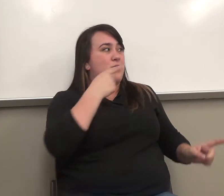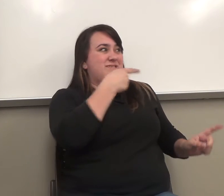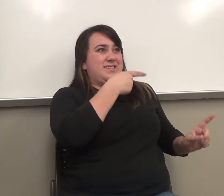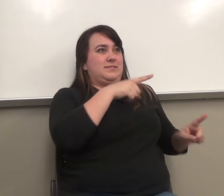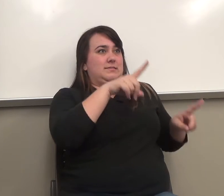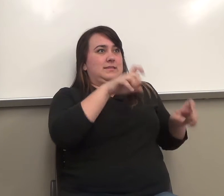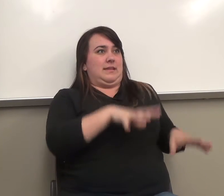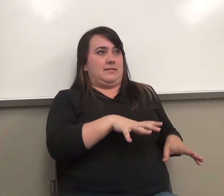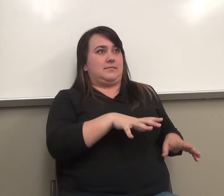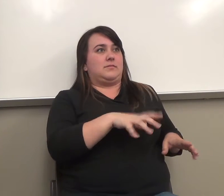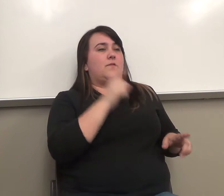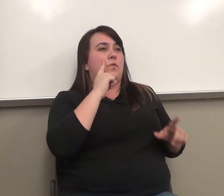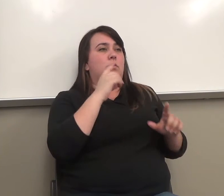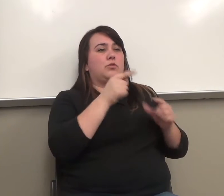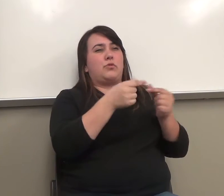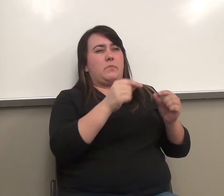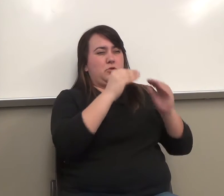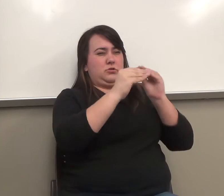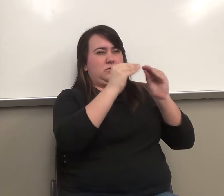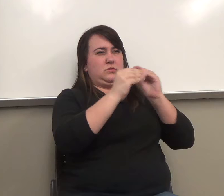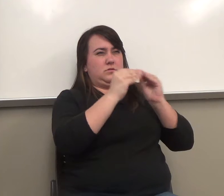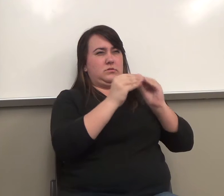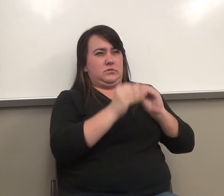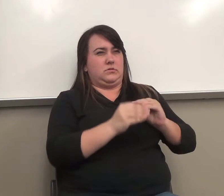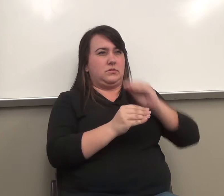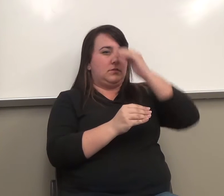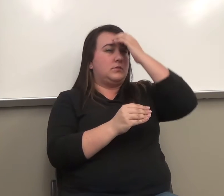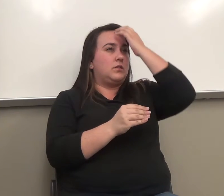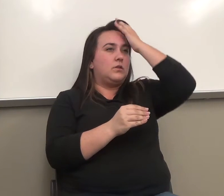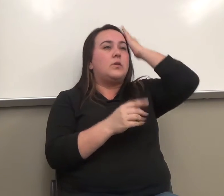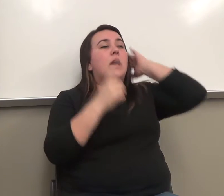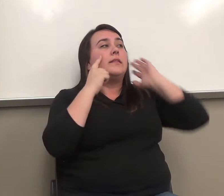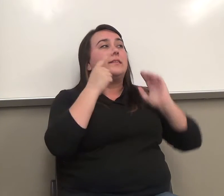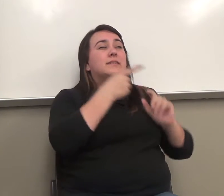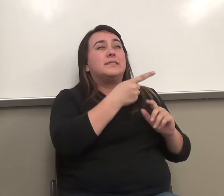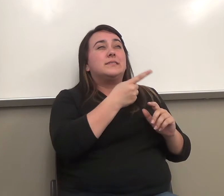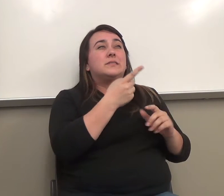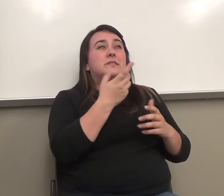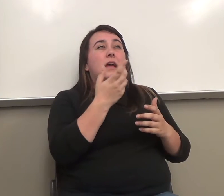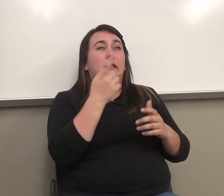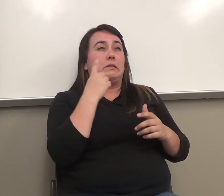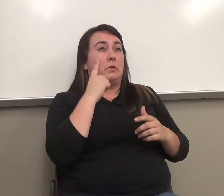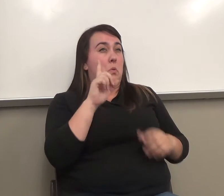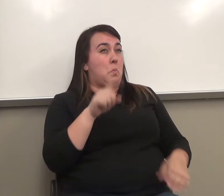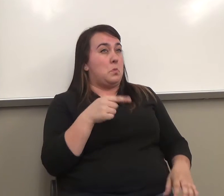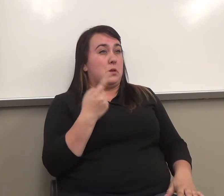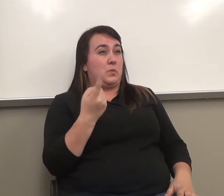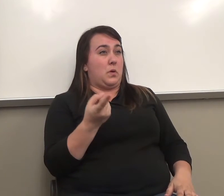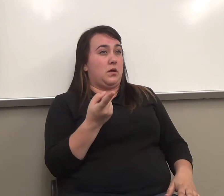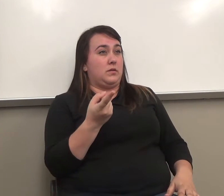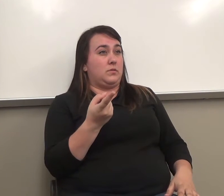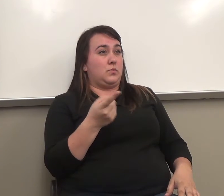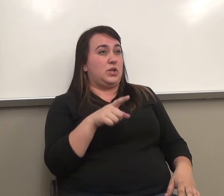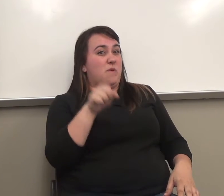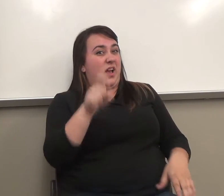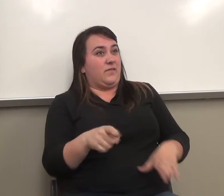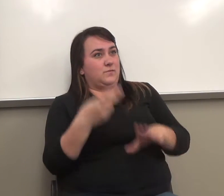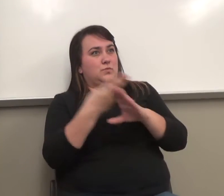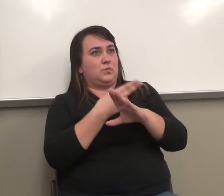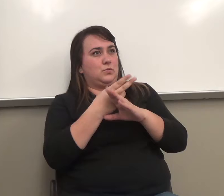tests, during quizzes like this only. And I think this is probably the only one that you would have